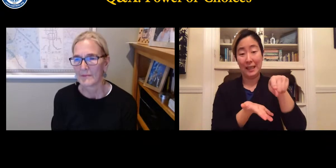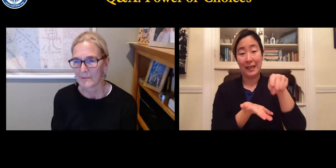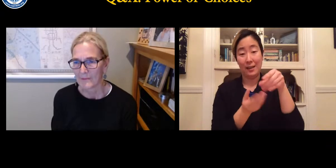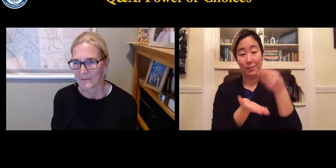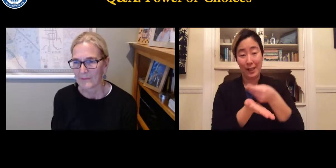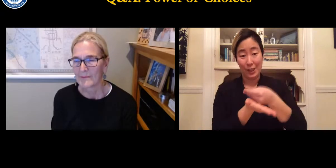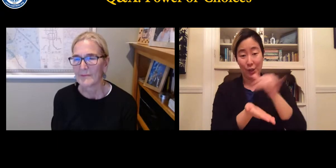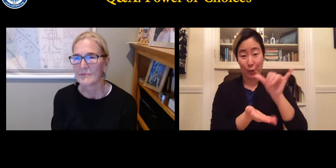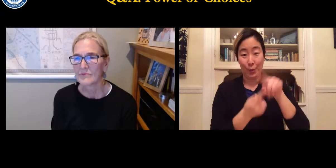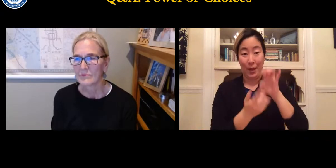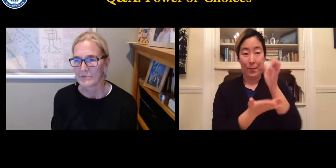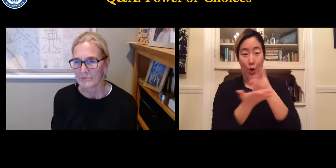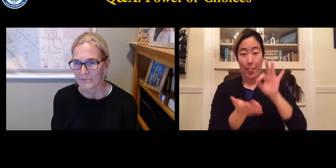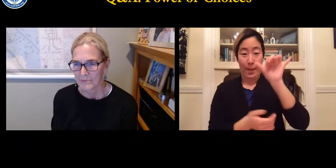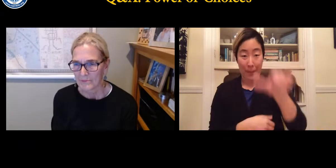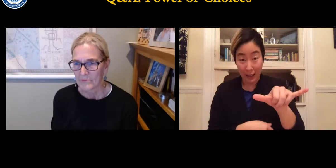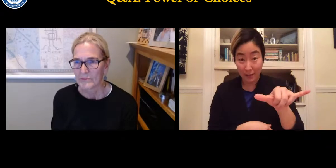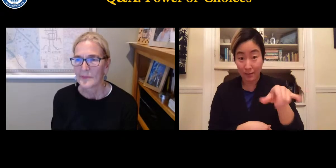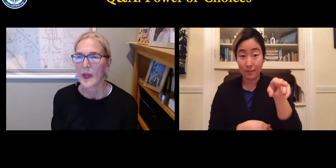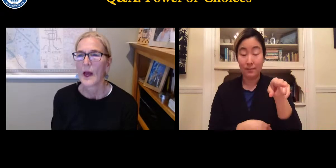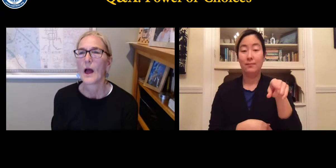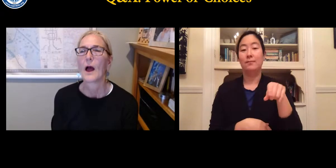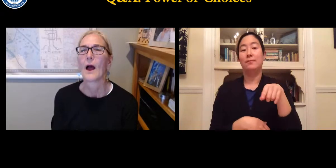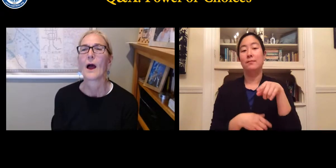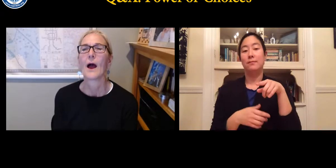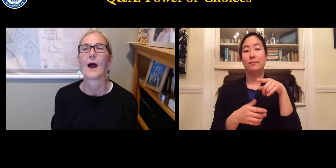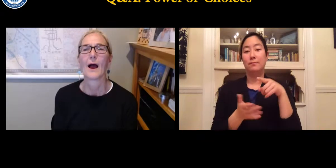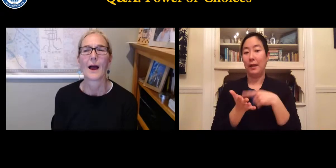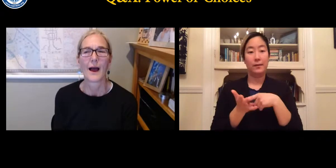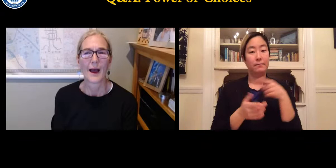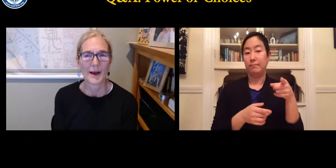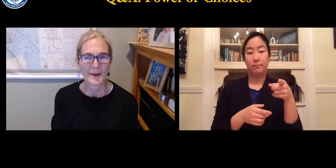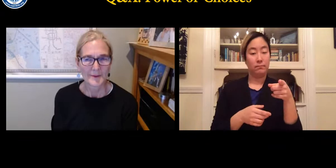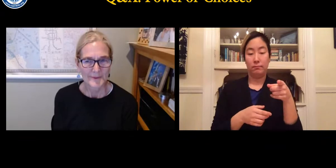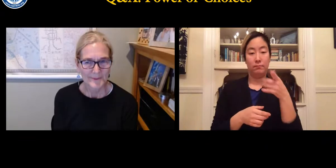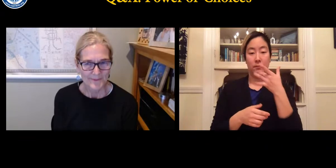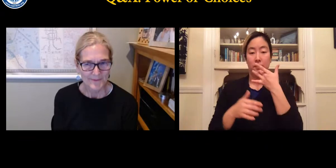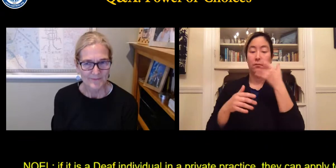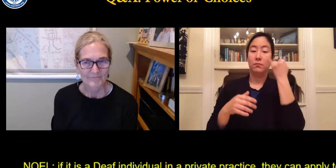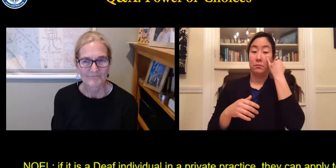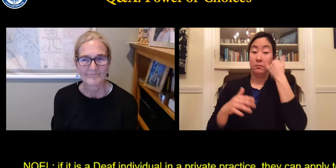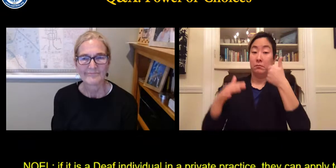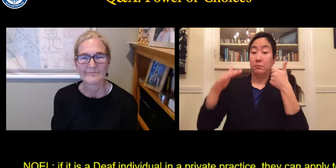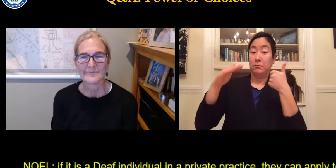and they can become included to an insurance network. They have to pay money for that as well.